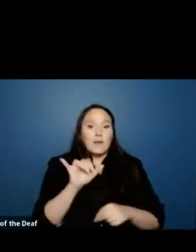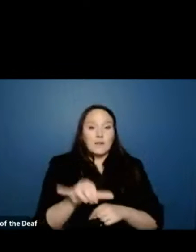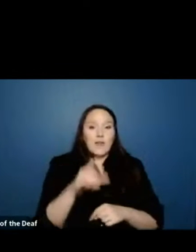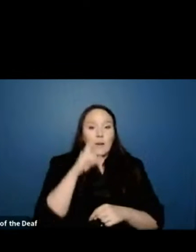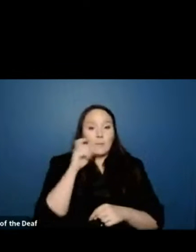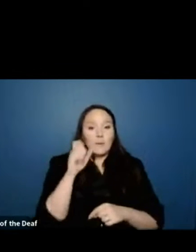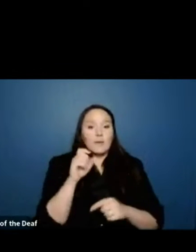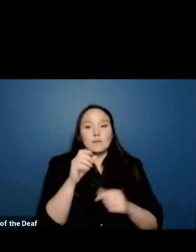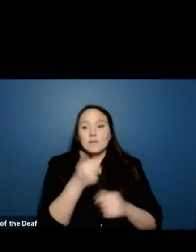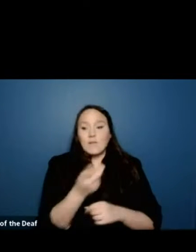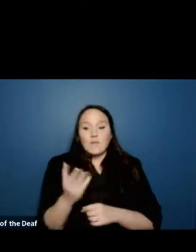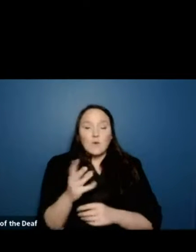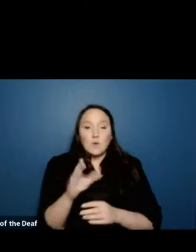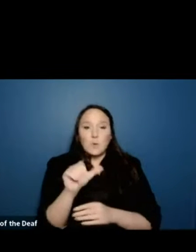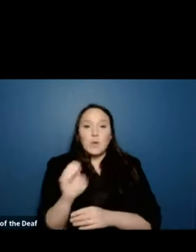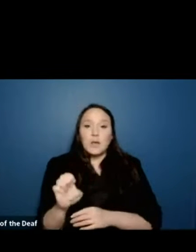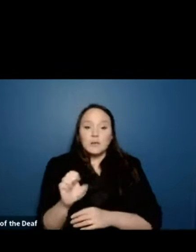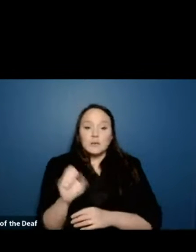volume of cases that we have.